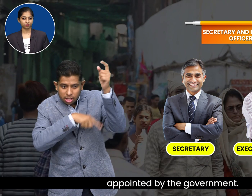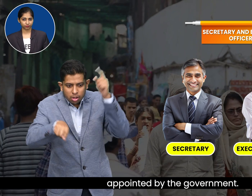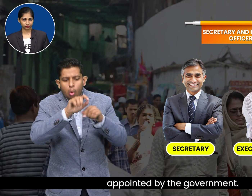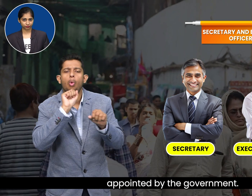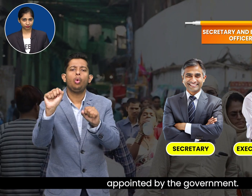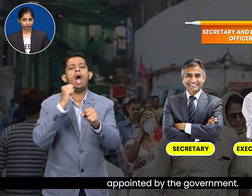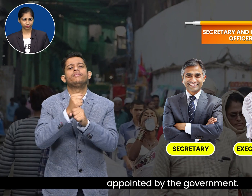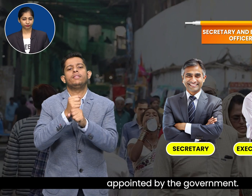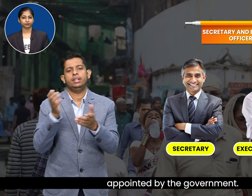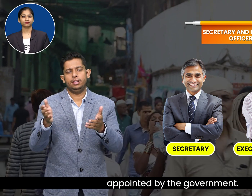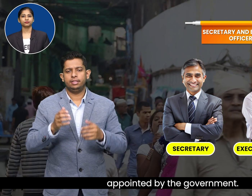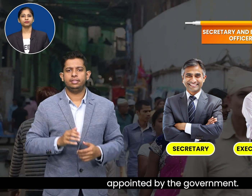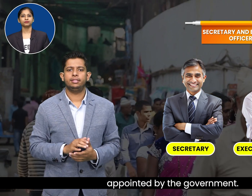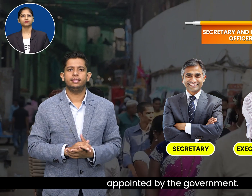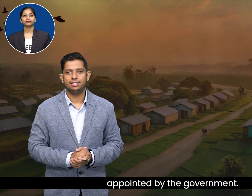government.